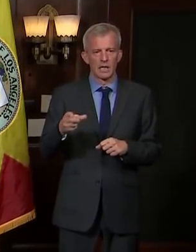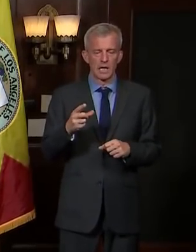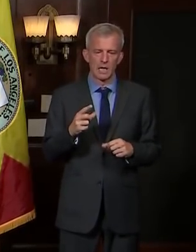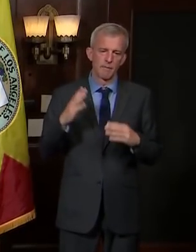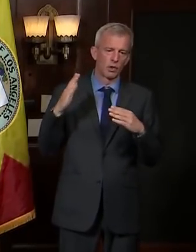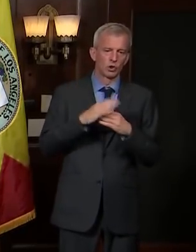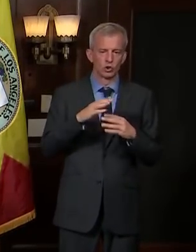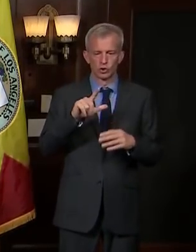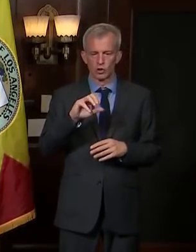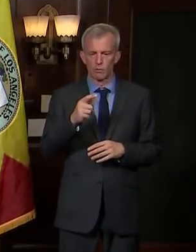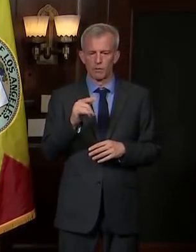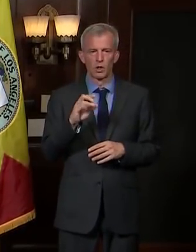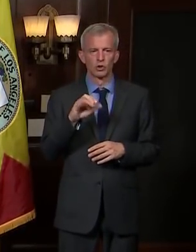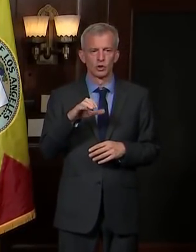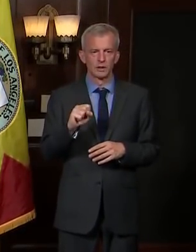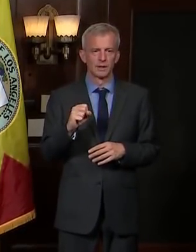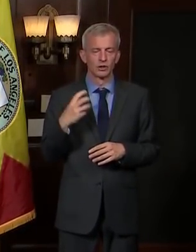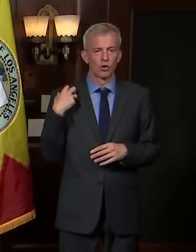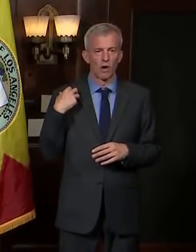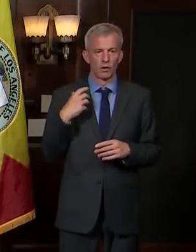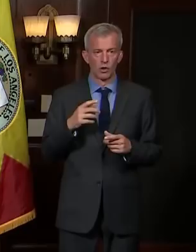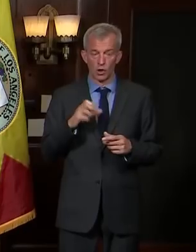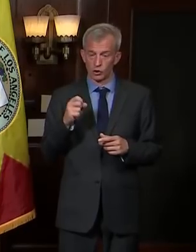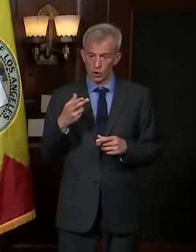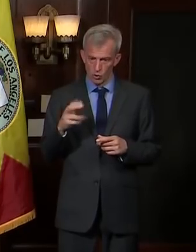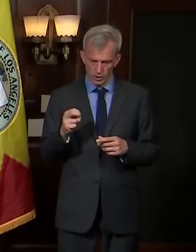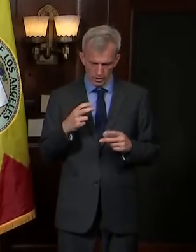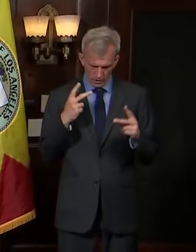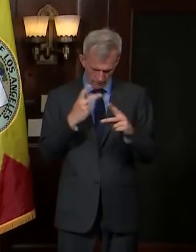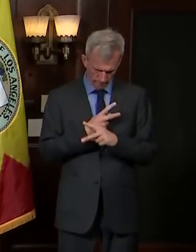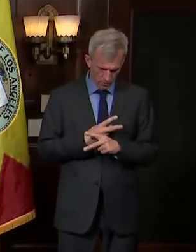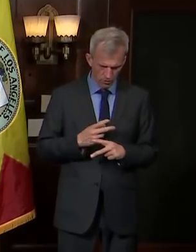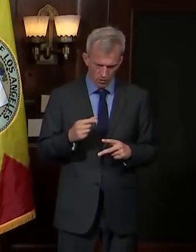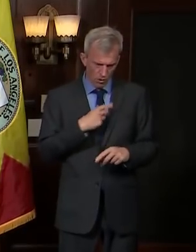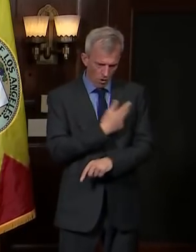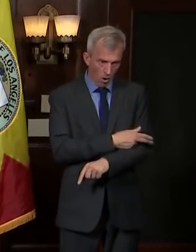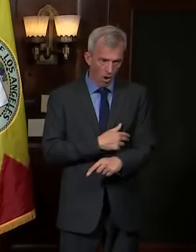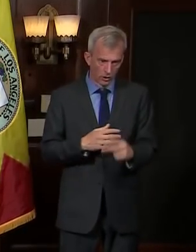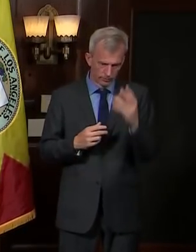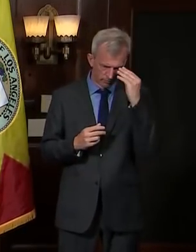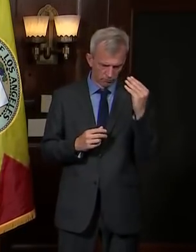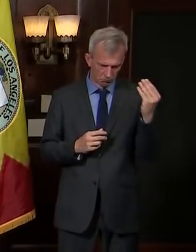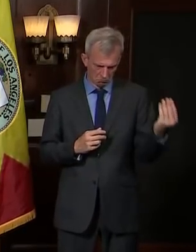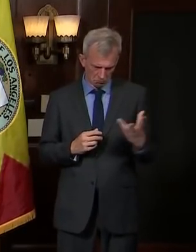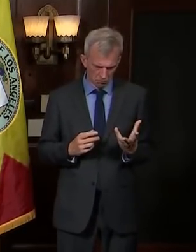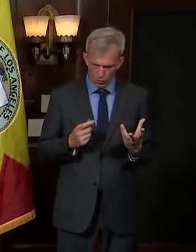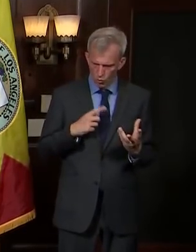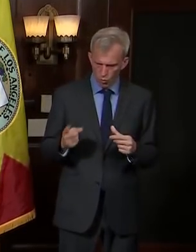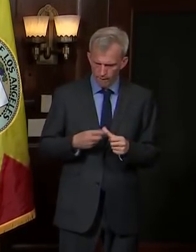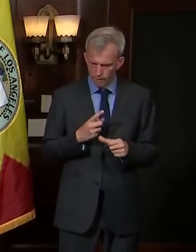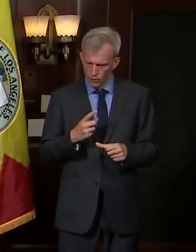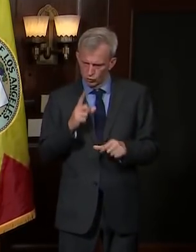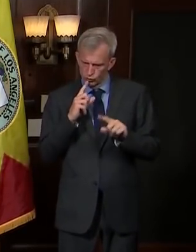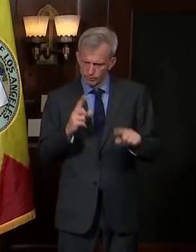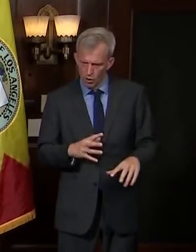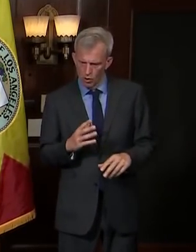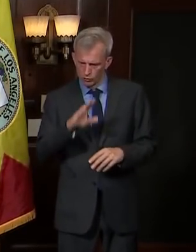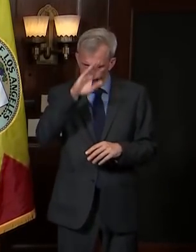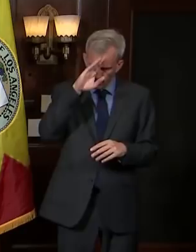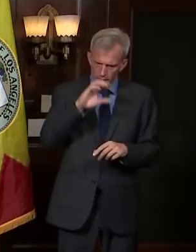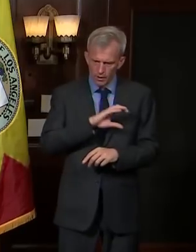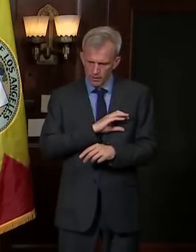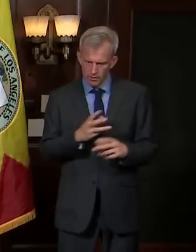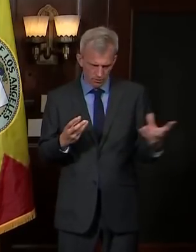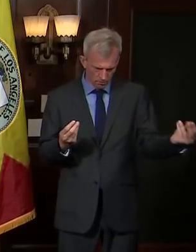officer. And he is now consolidating what hospitals tell him they need, what our first responders say they need, and other frontline workers to